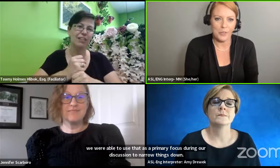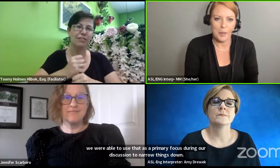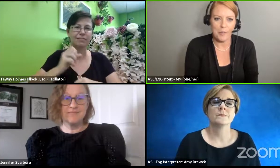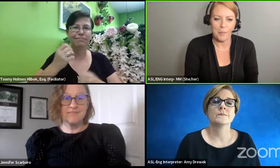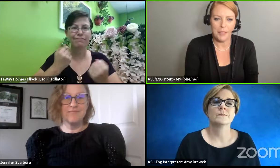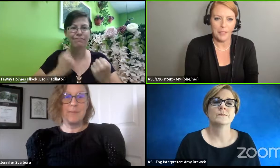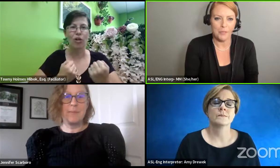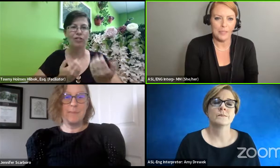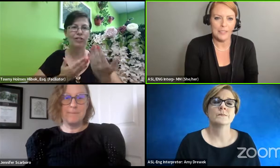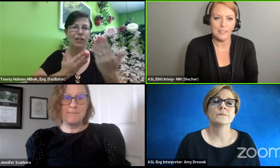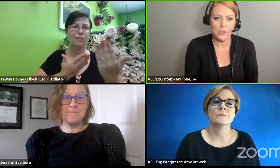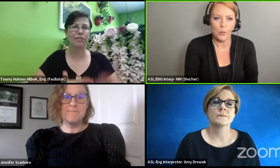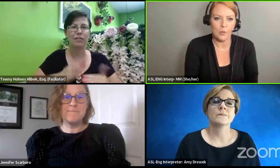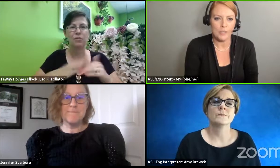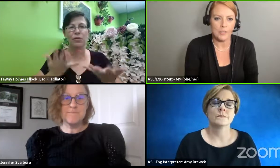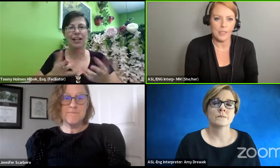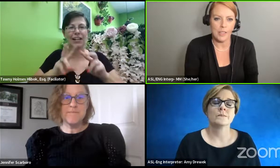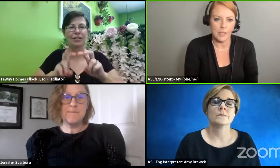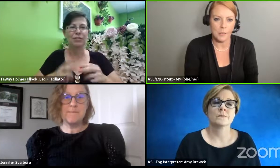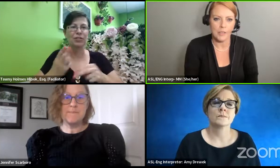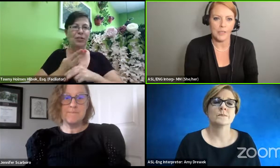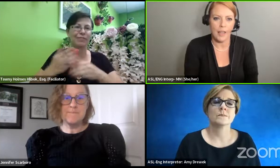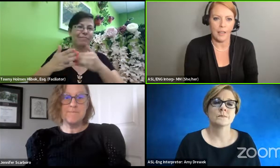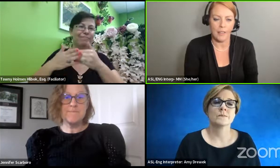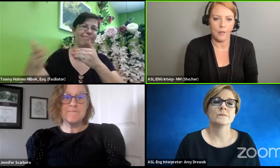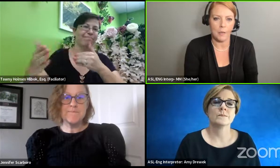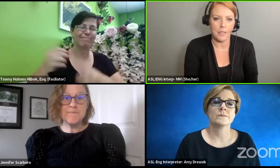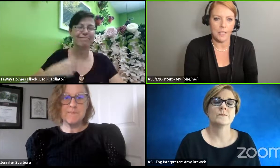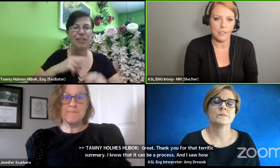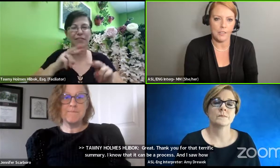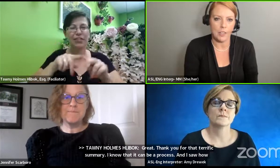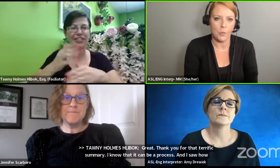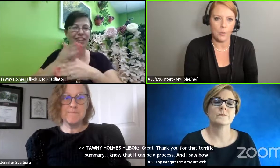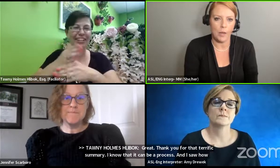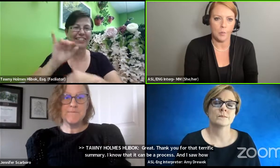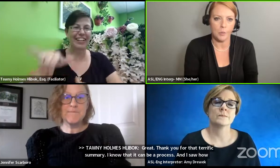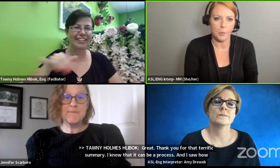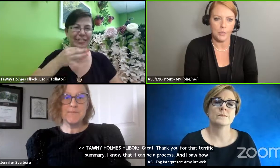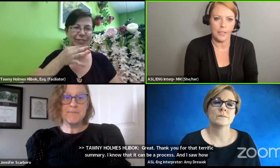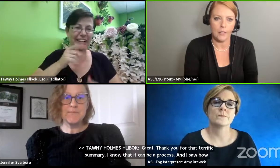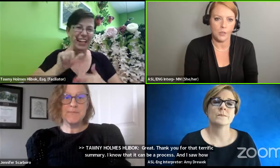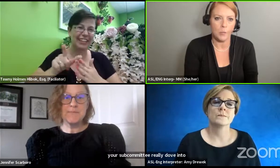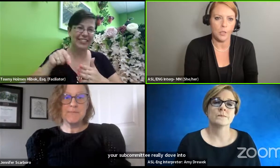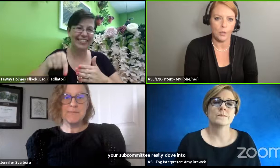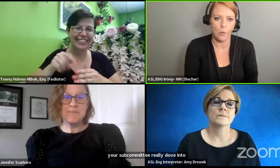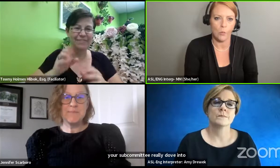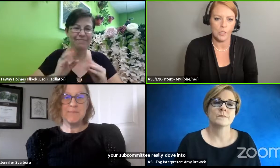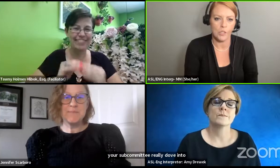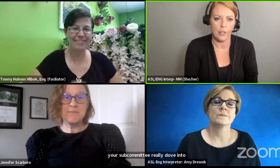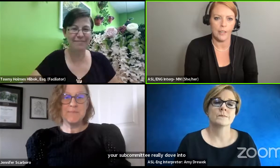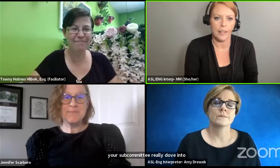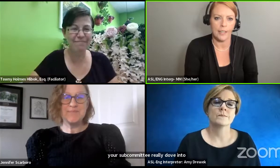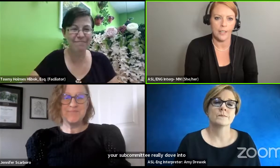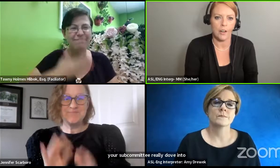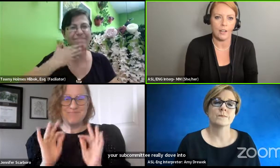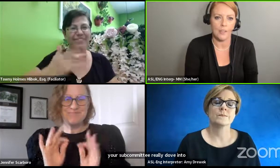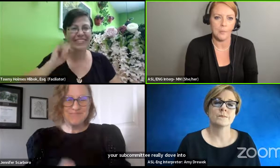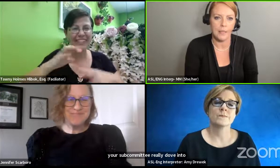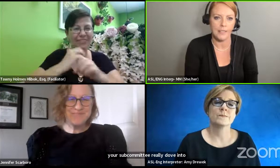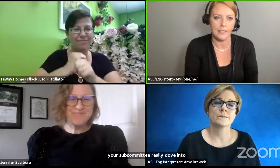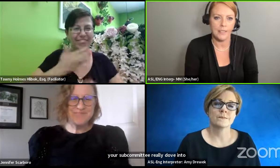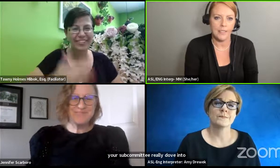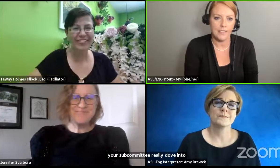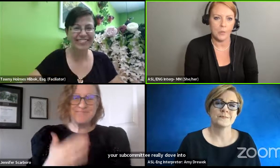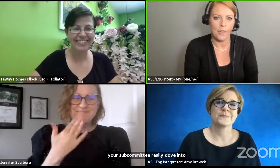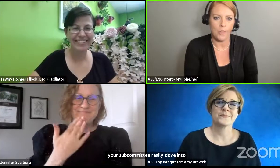how your subcommittee really dove into the assessments and the recommendations that you were able to put together. So I'm looking forward to sharing that later on in